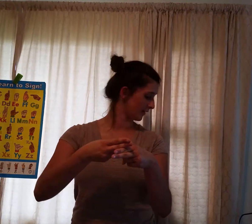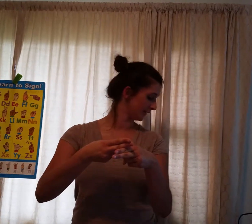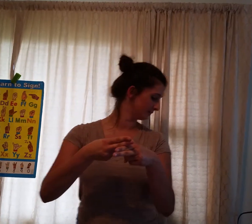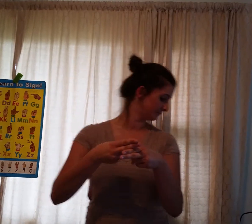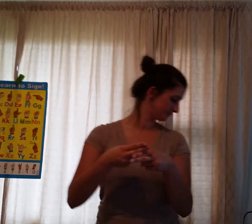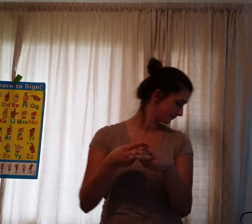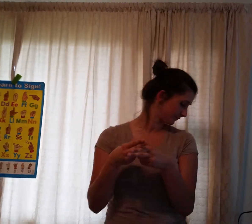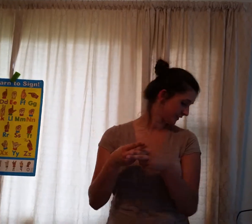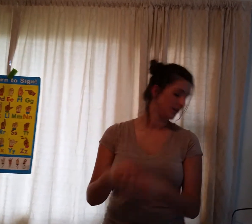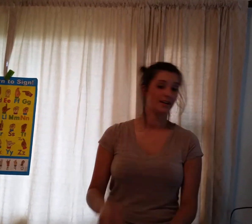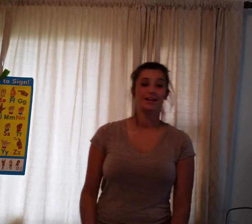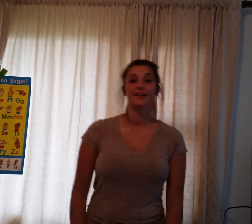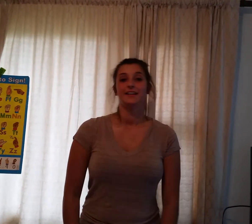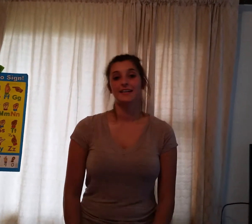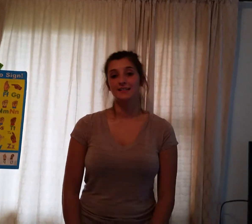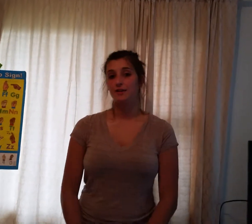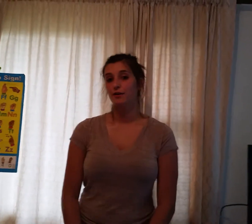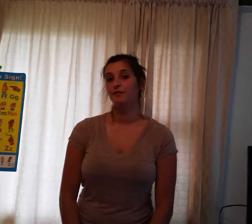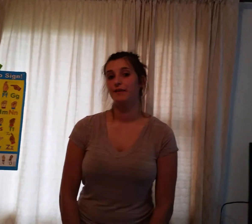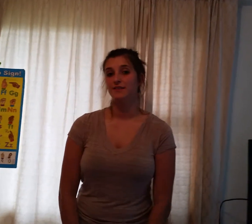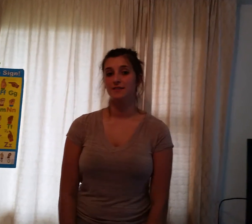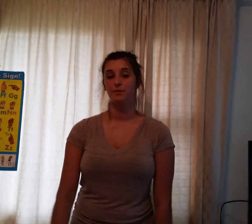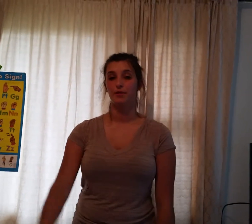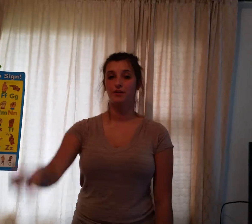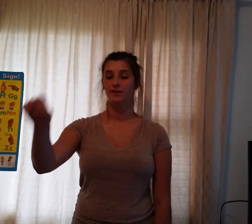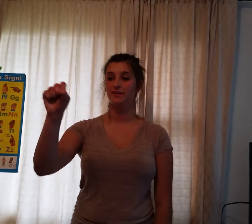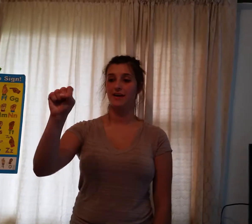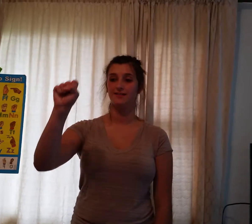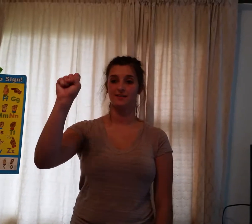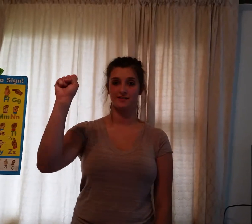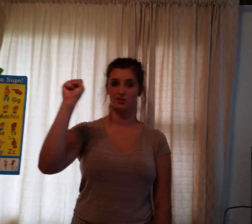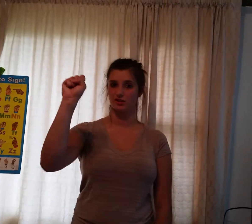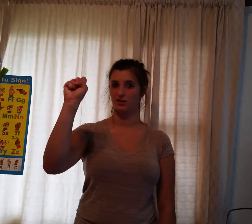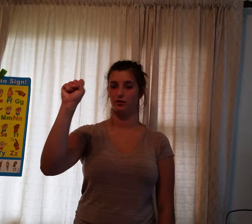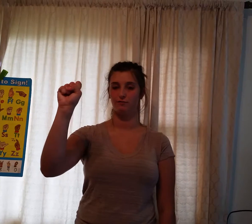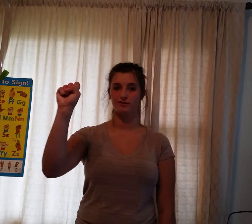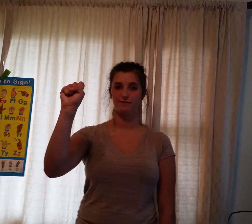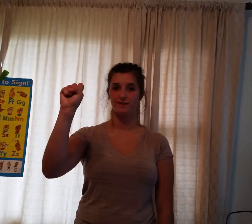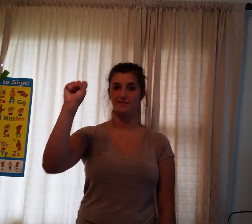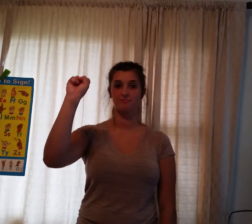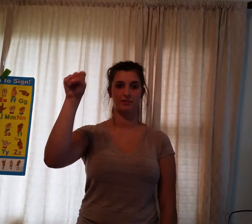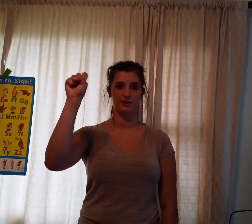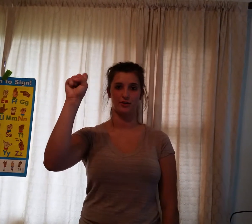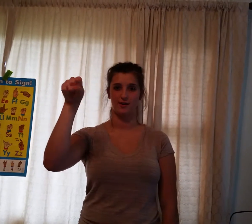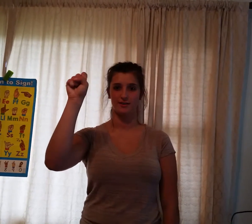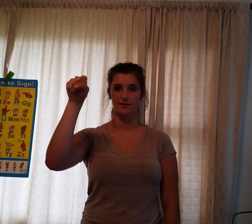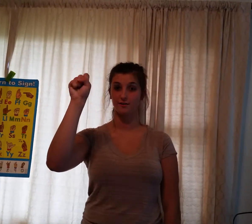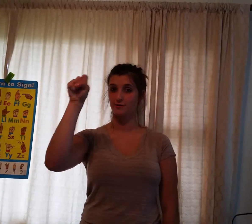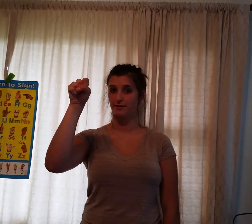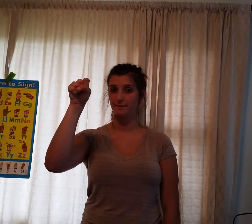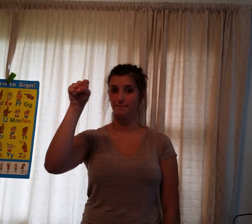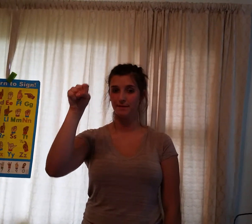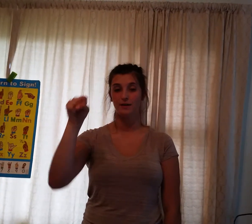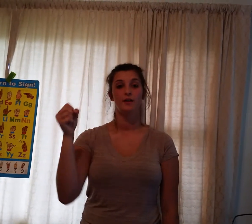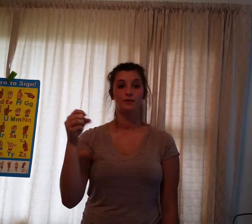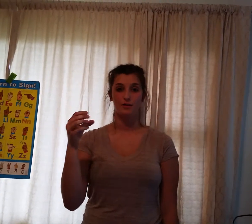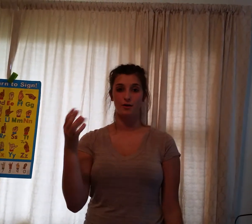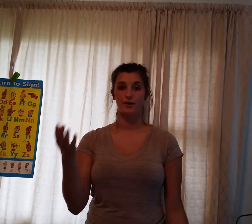another. Yes and no are very simple. Yes, it's just a closed fist, like you're knocking on a door. No, I